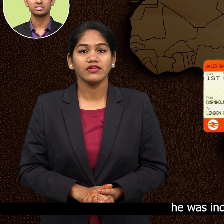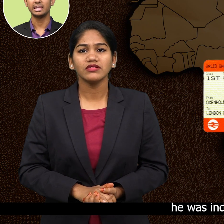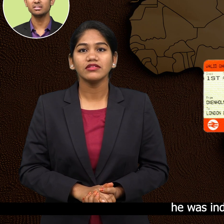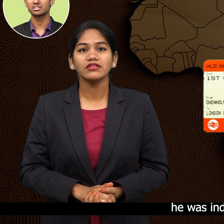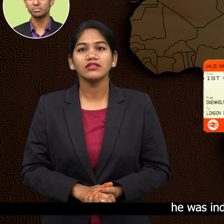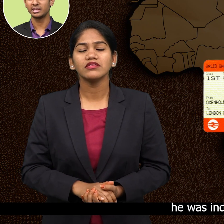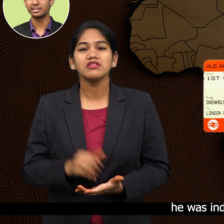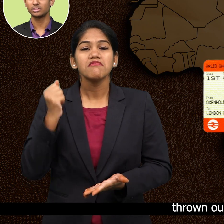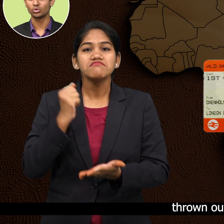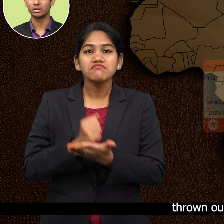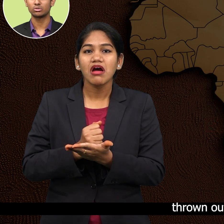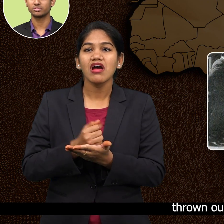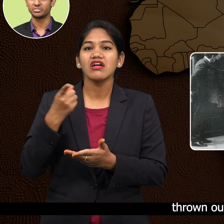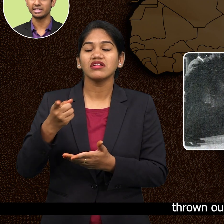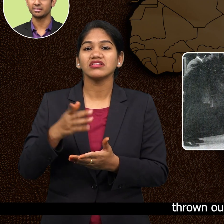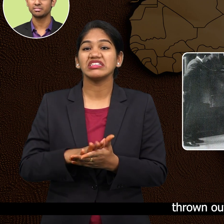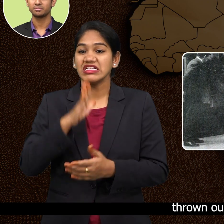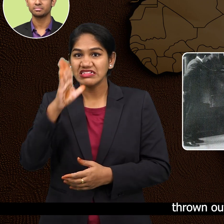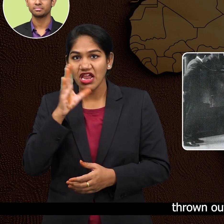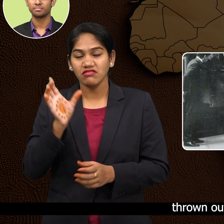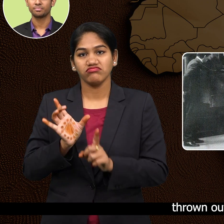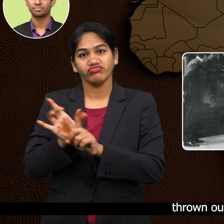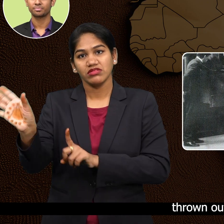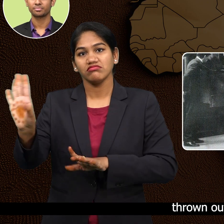he was indiscriminately thrown out of the train